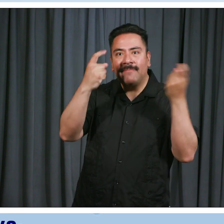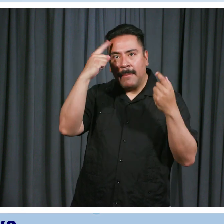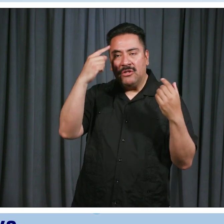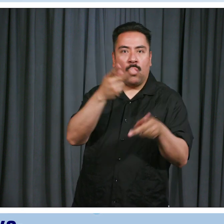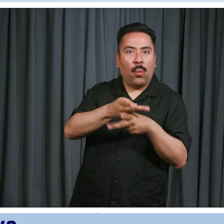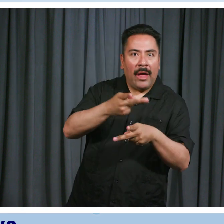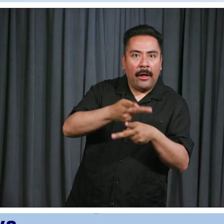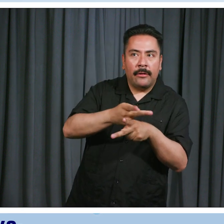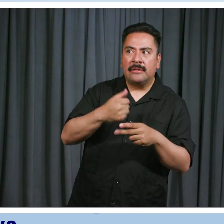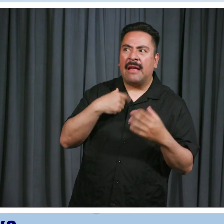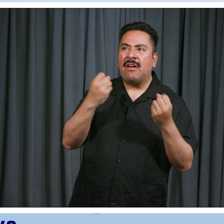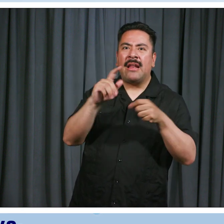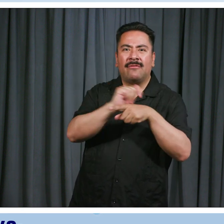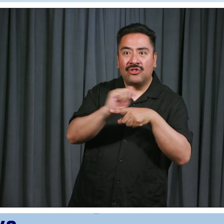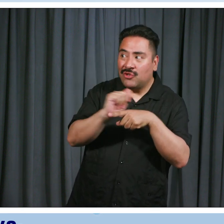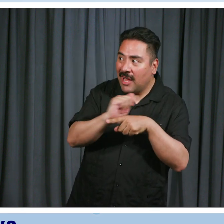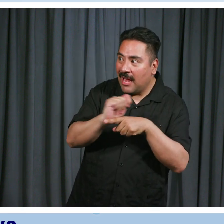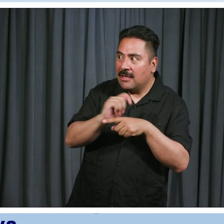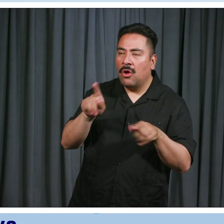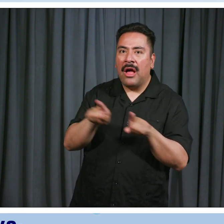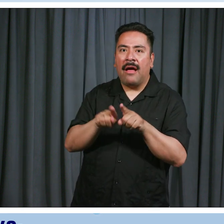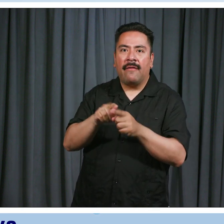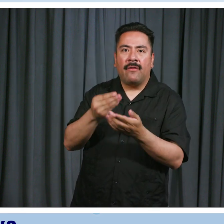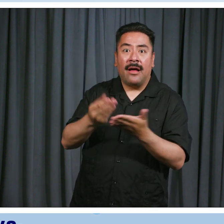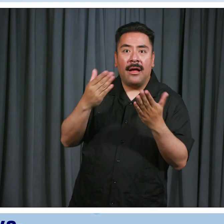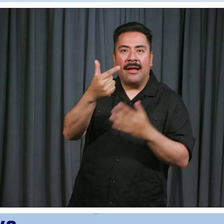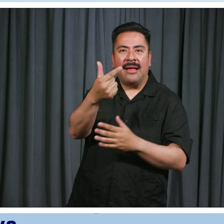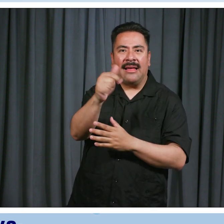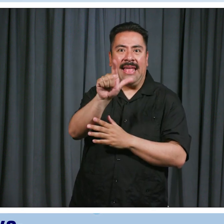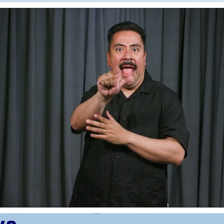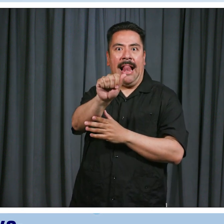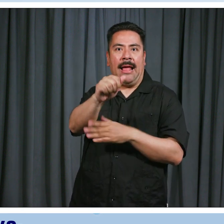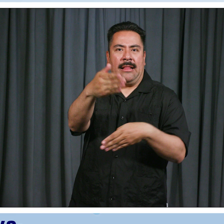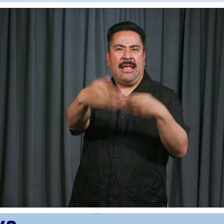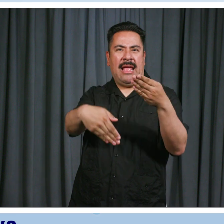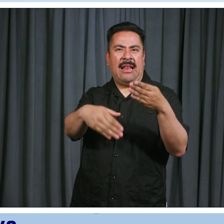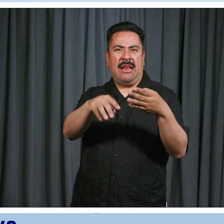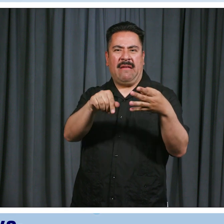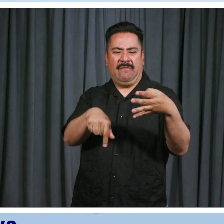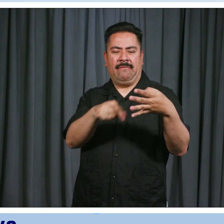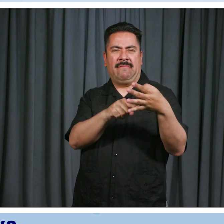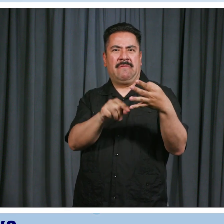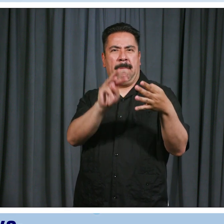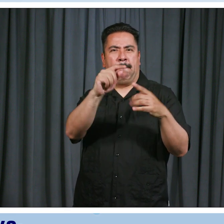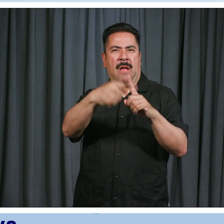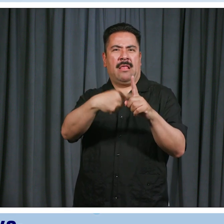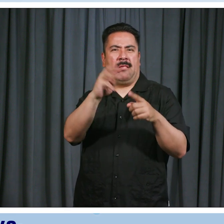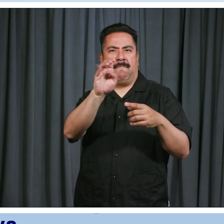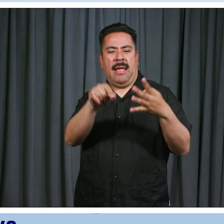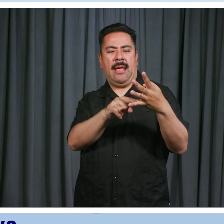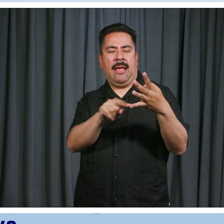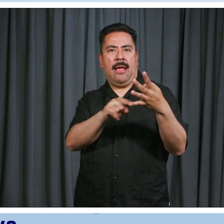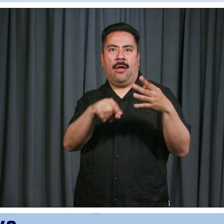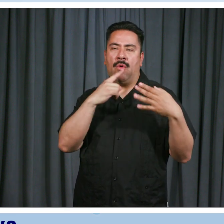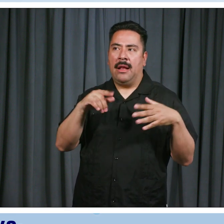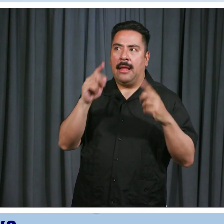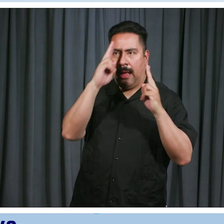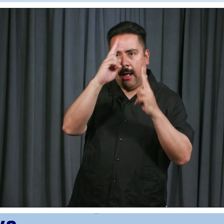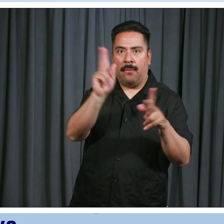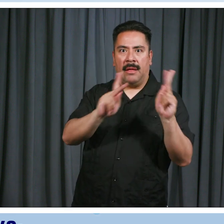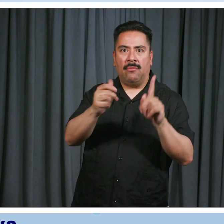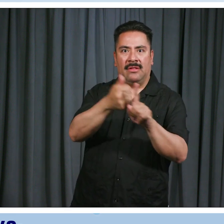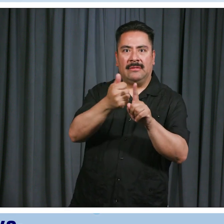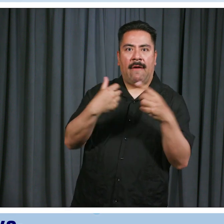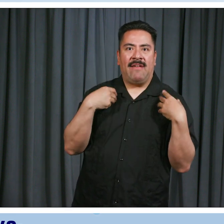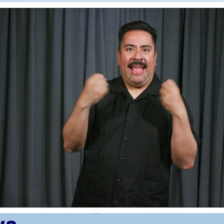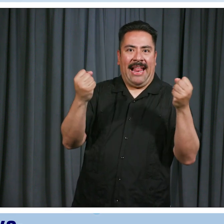ton of trainings, and then we have our big fundraiser, our gala at the end of the month that really is about honoring people who've been healers